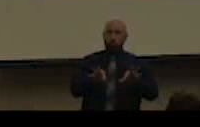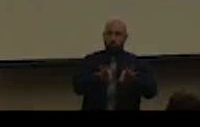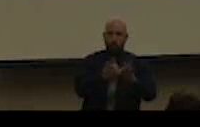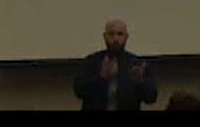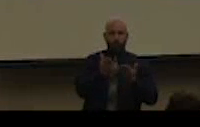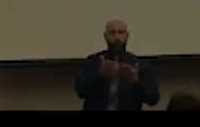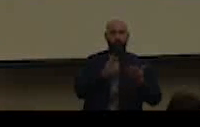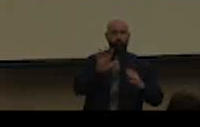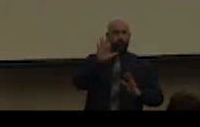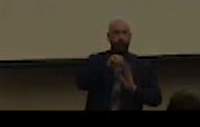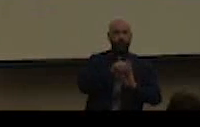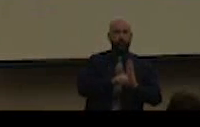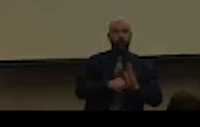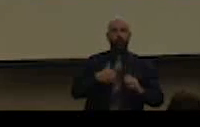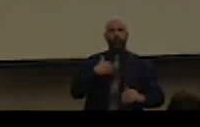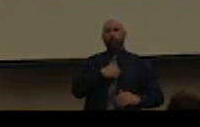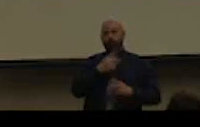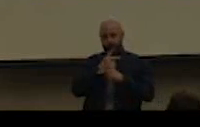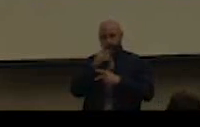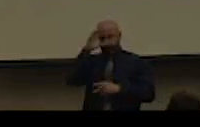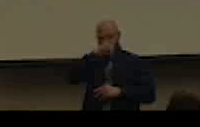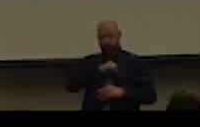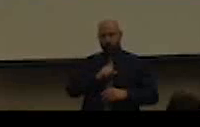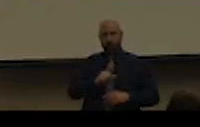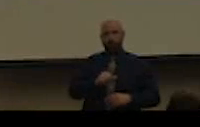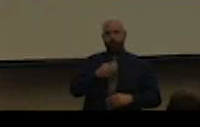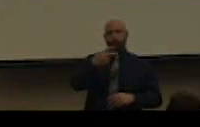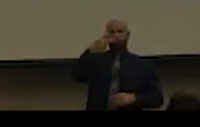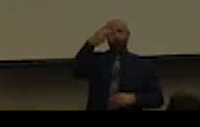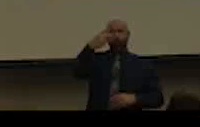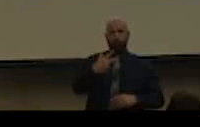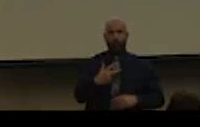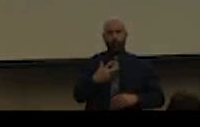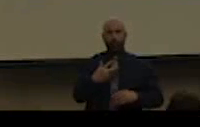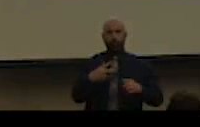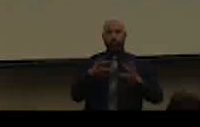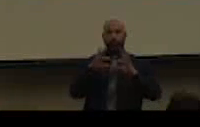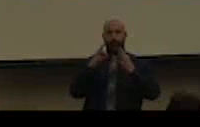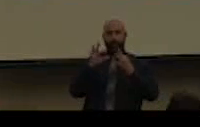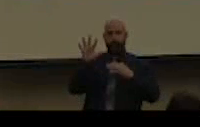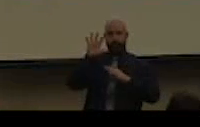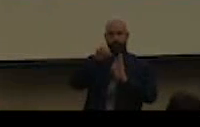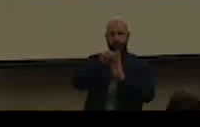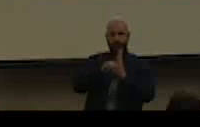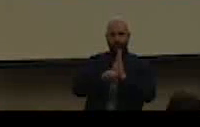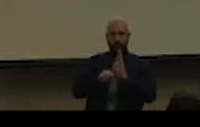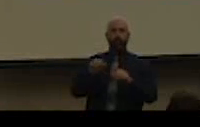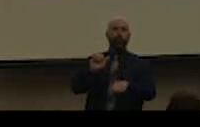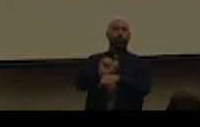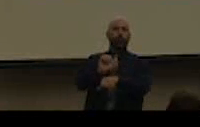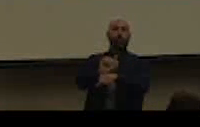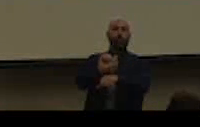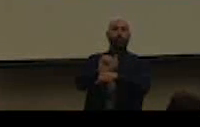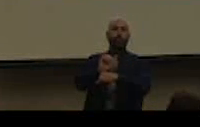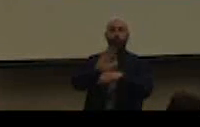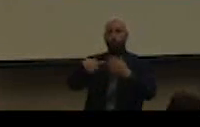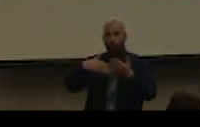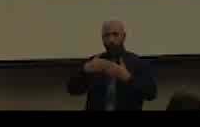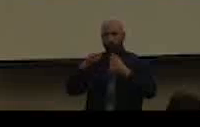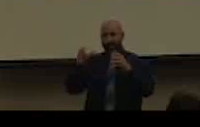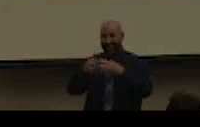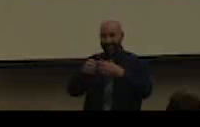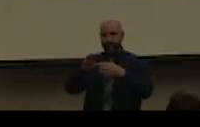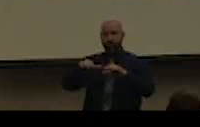We estimate that 2/3 of families are working, and so of all the children birth to 3 in need that we know exist,